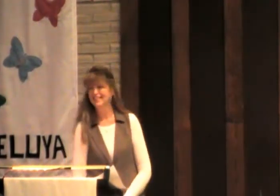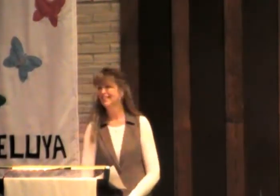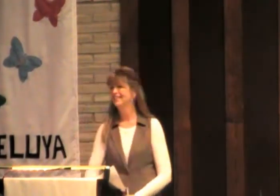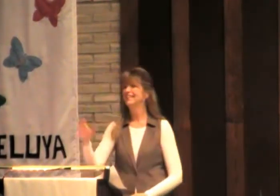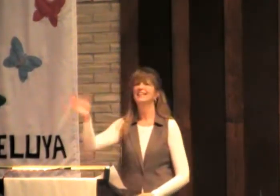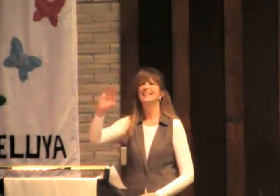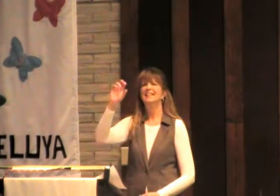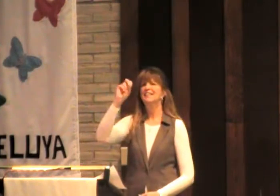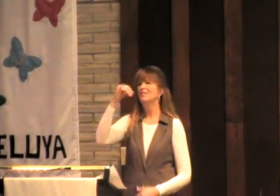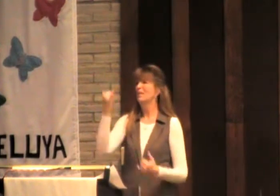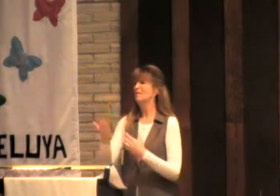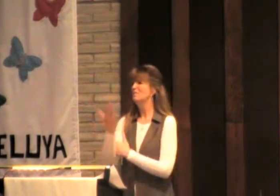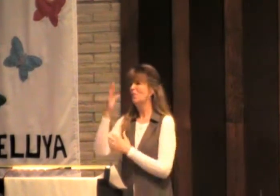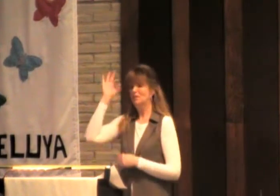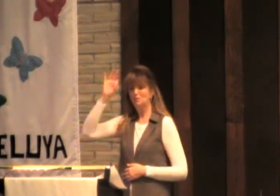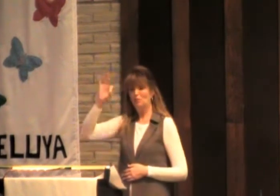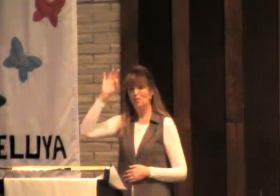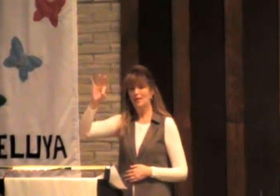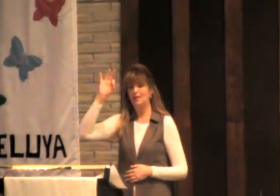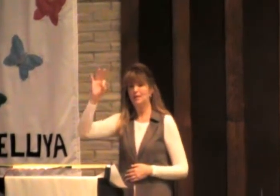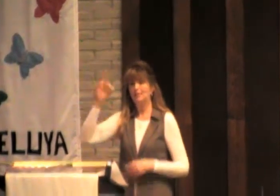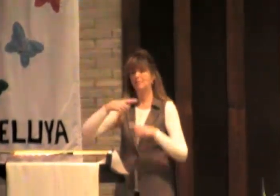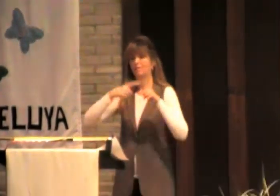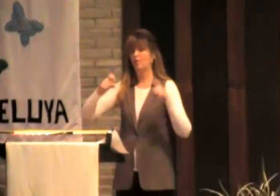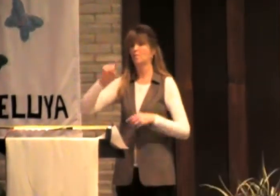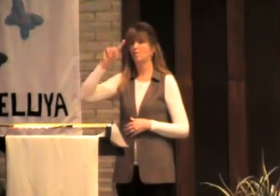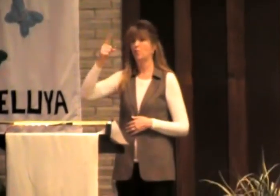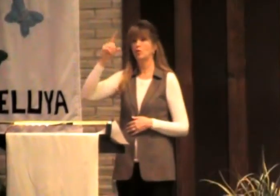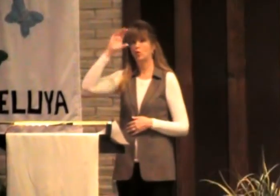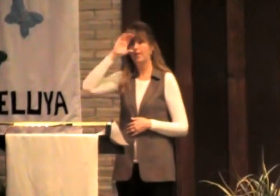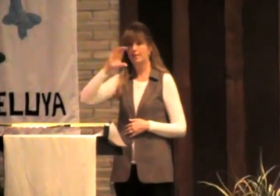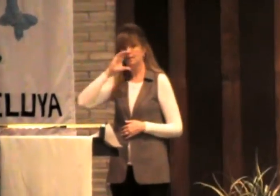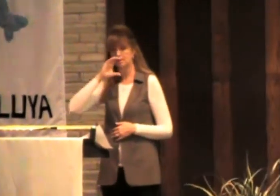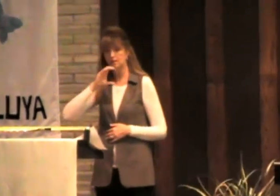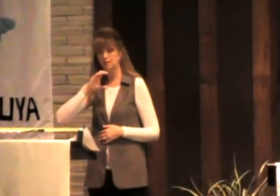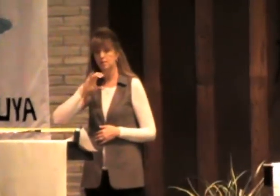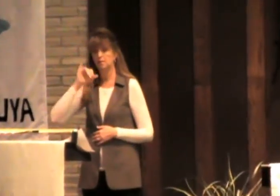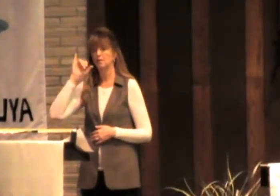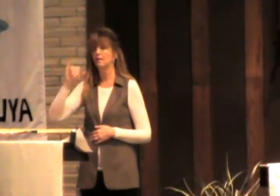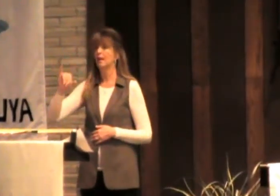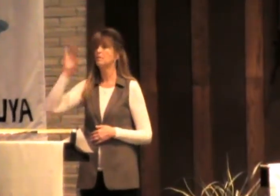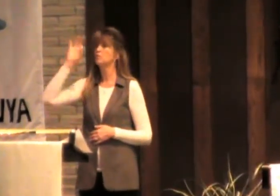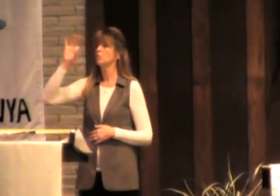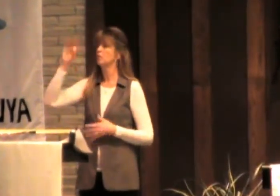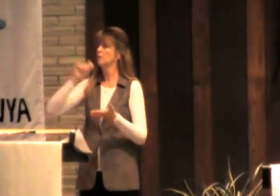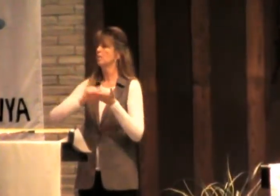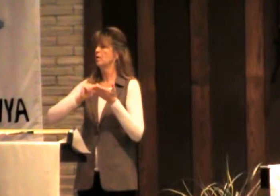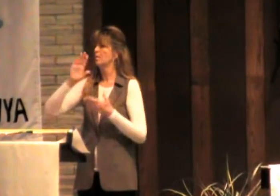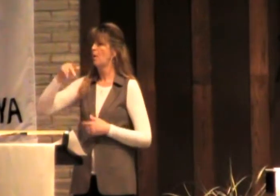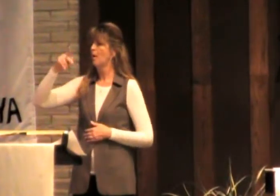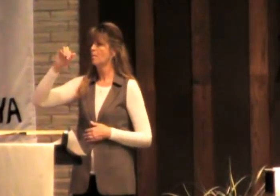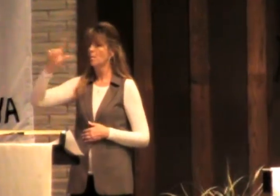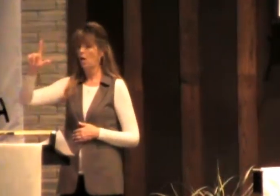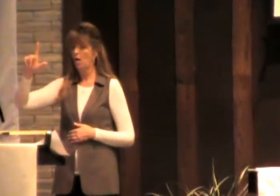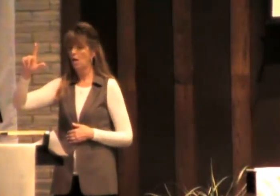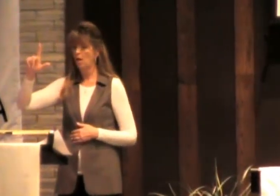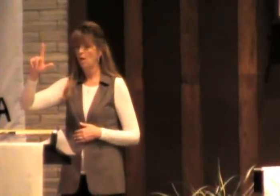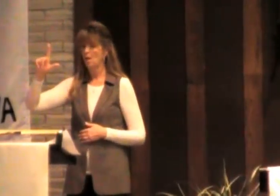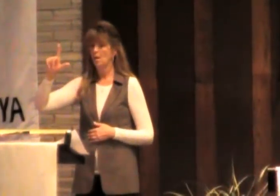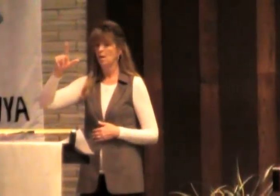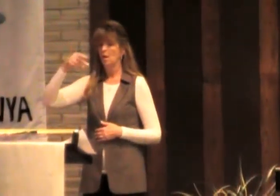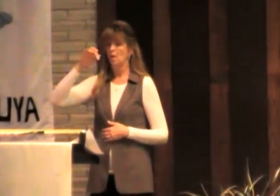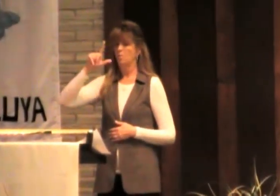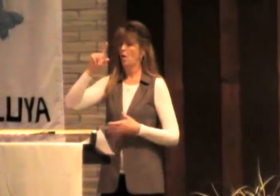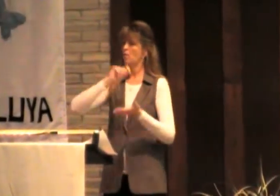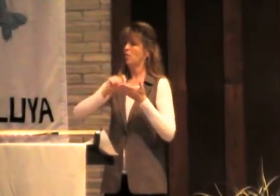Start muting my voice. Okay. So this morning's sermon is from 1 Corinthians. It's a sermon